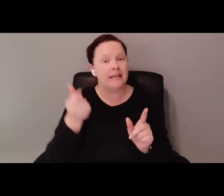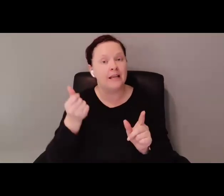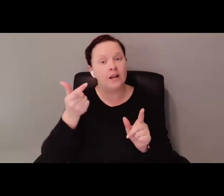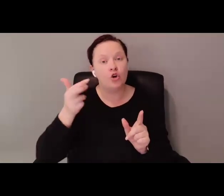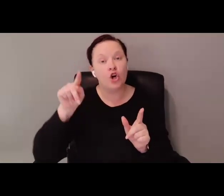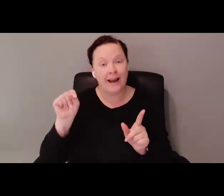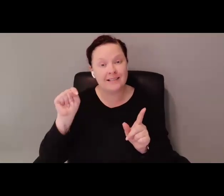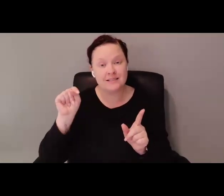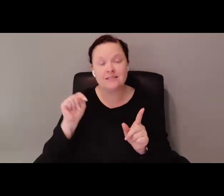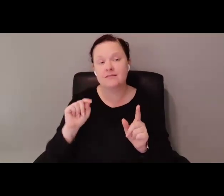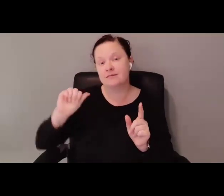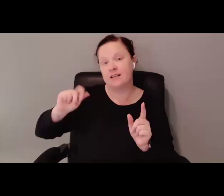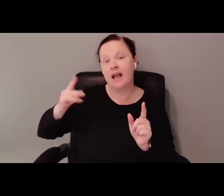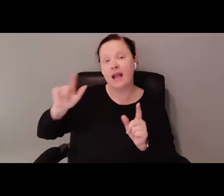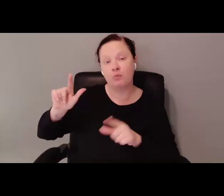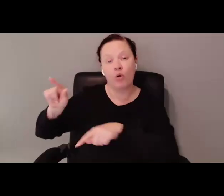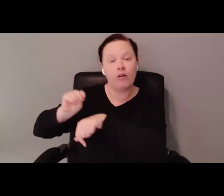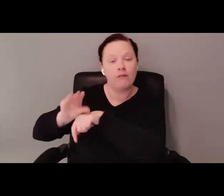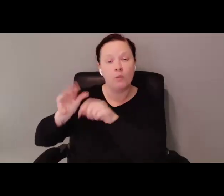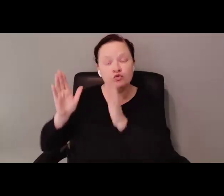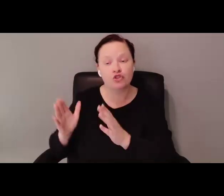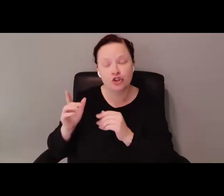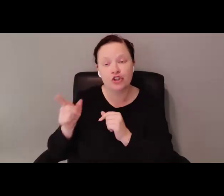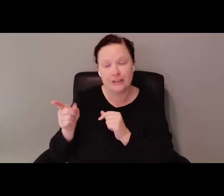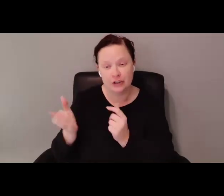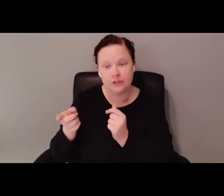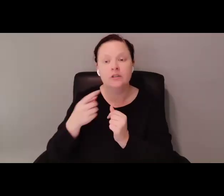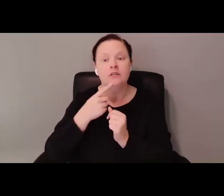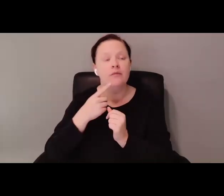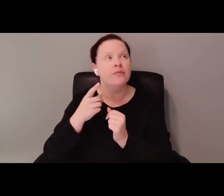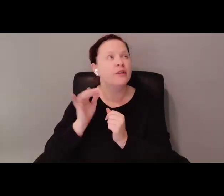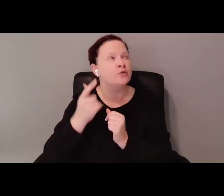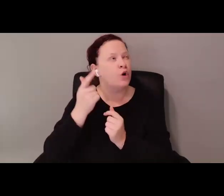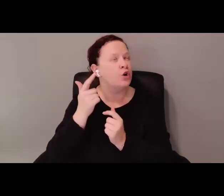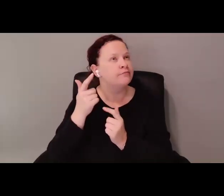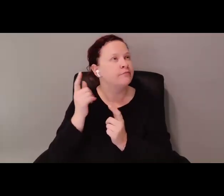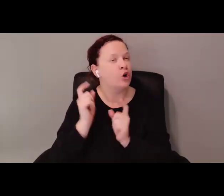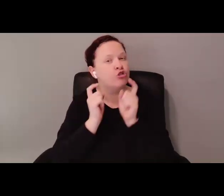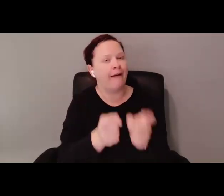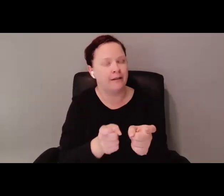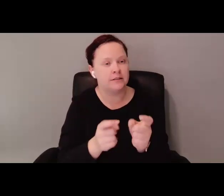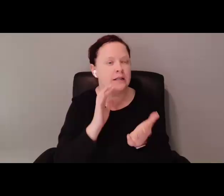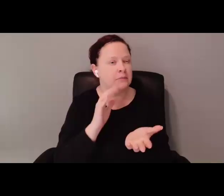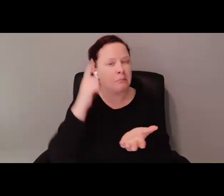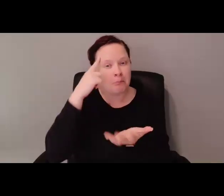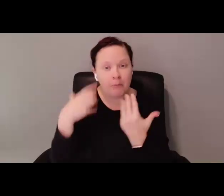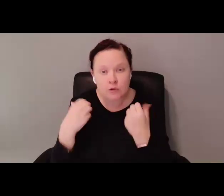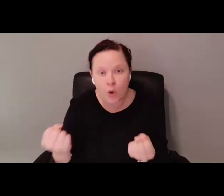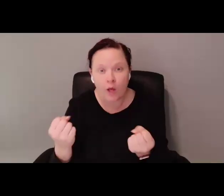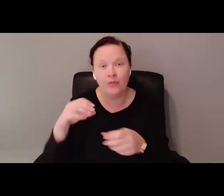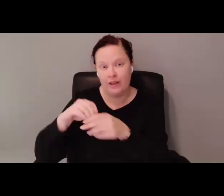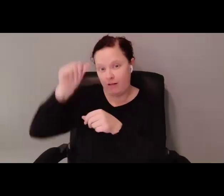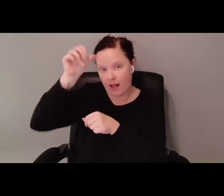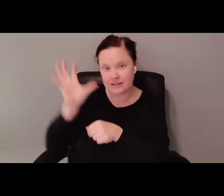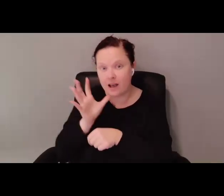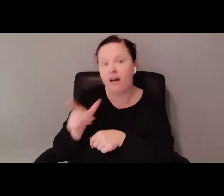a counselor, but I saw a lot of, there's a mental health grant once or twice a year in Alaska that some of